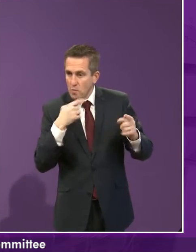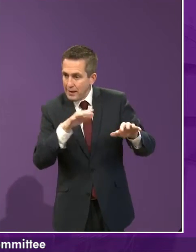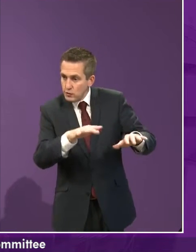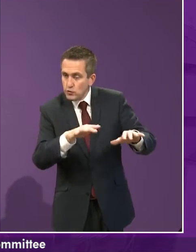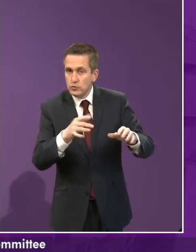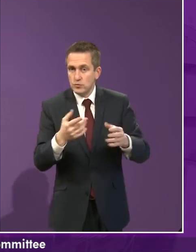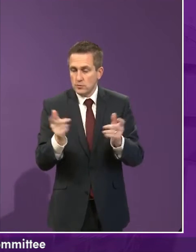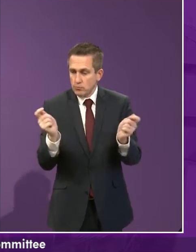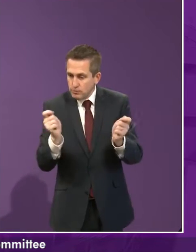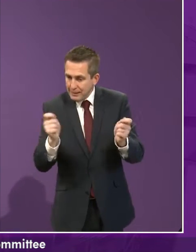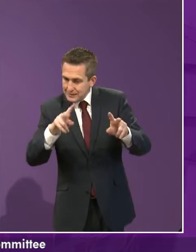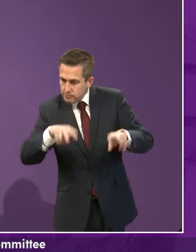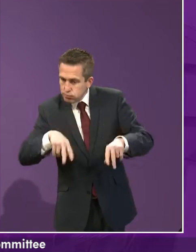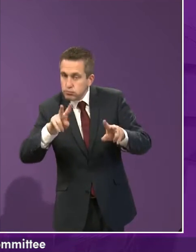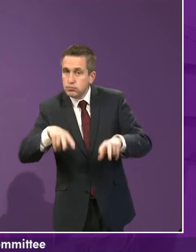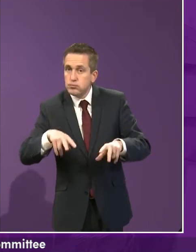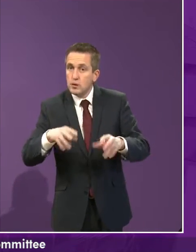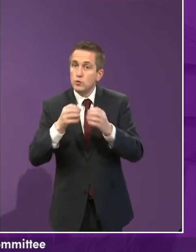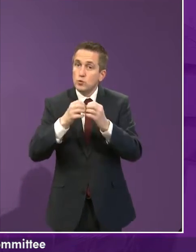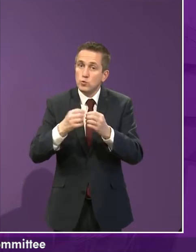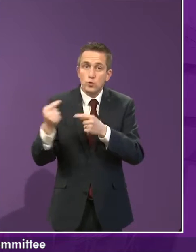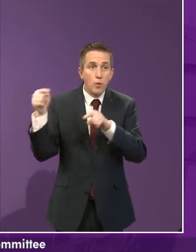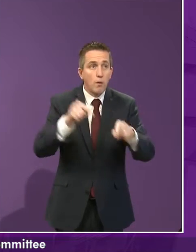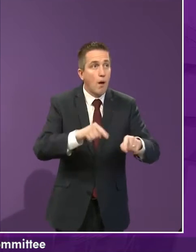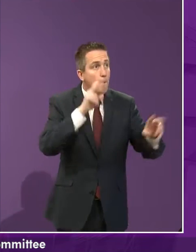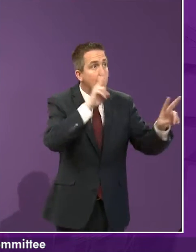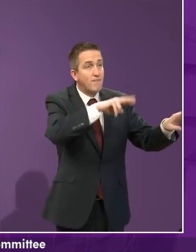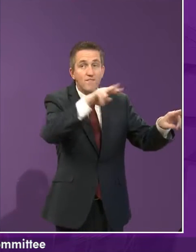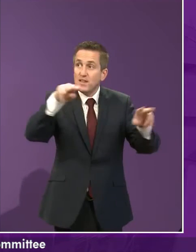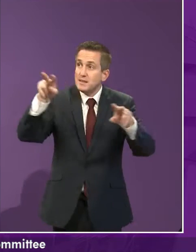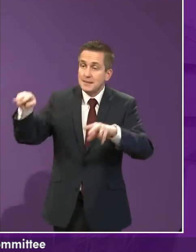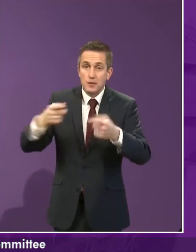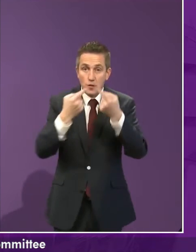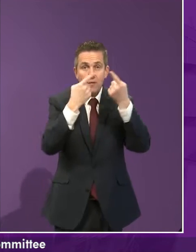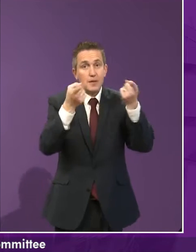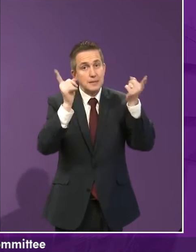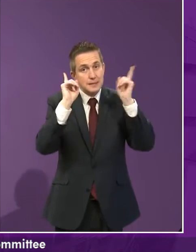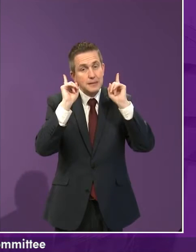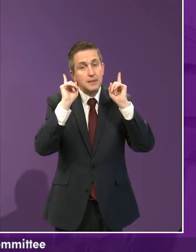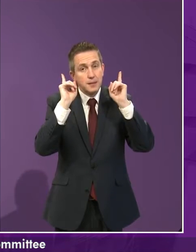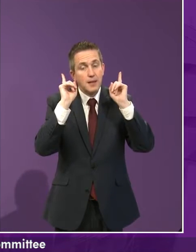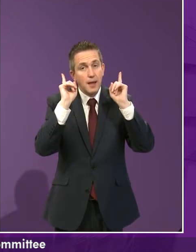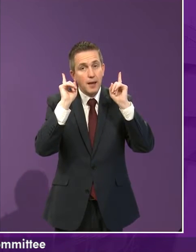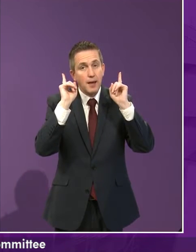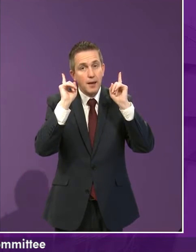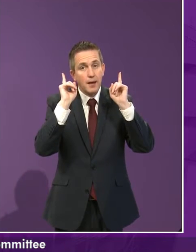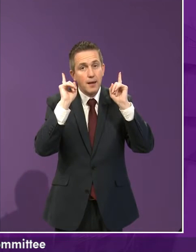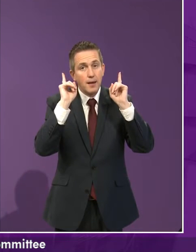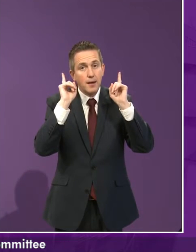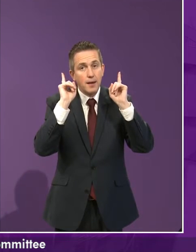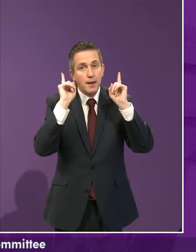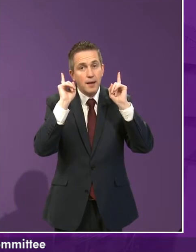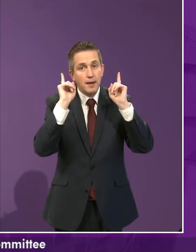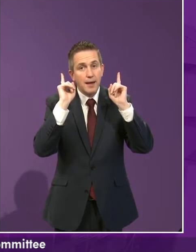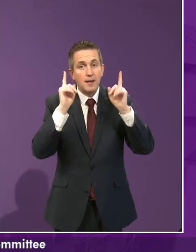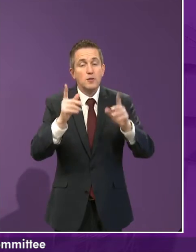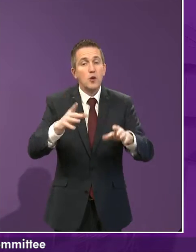prospectuses, and they will come along to visit days and applicant days. But it's a different